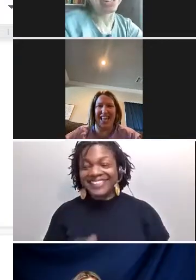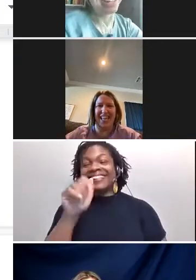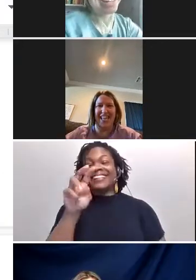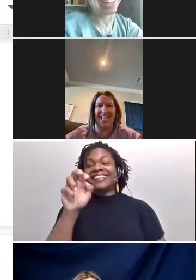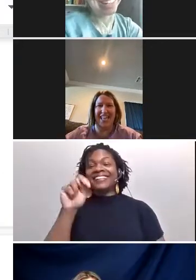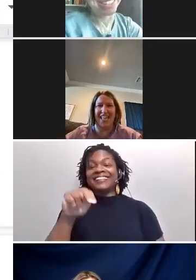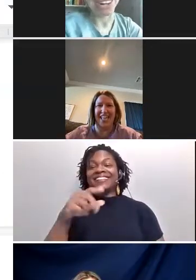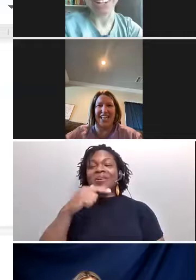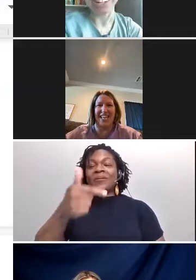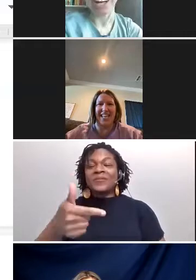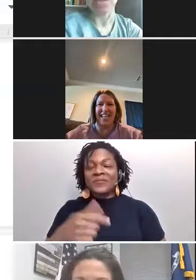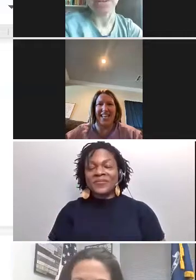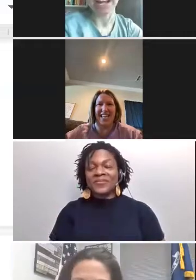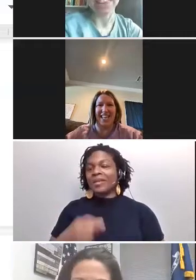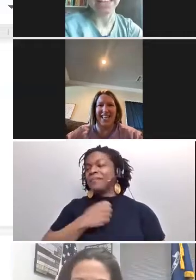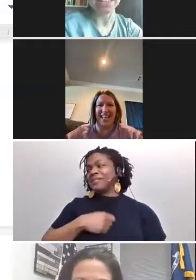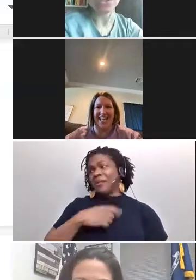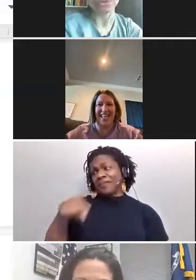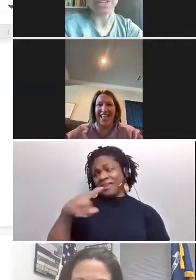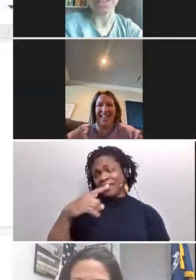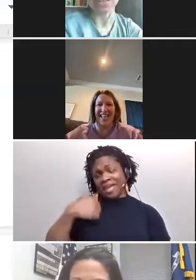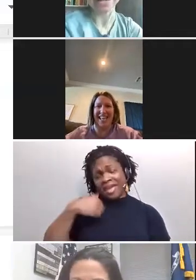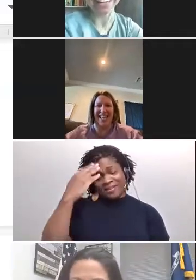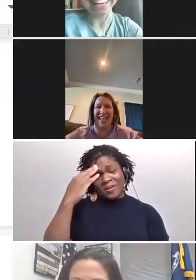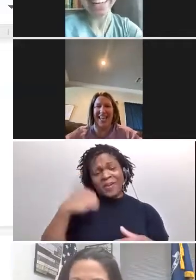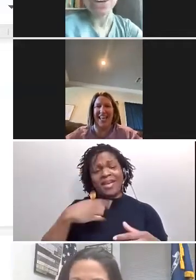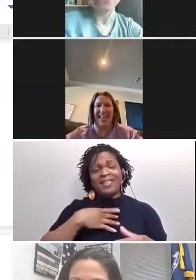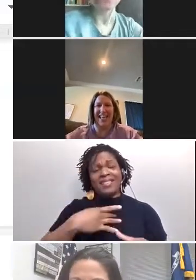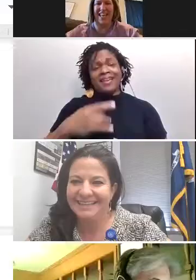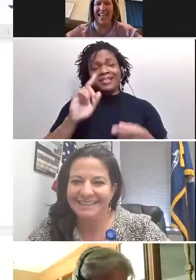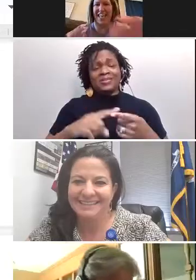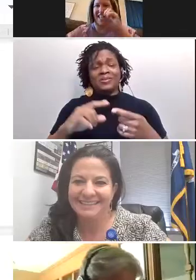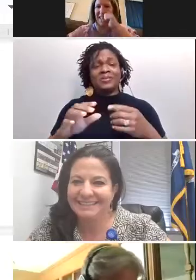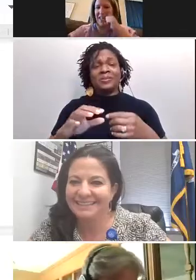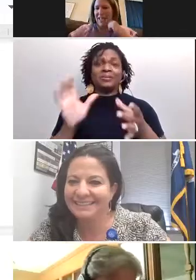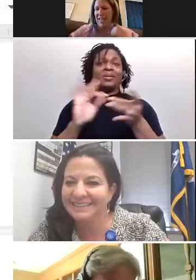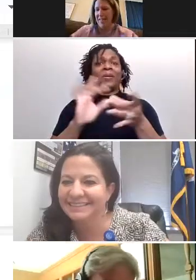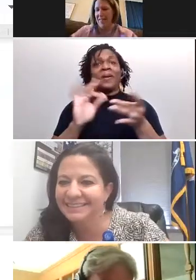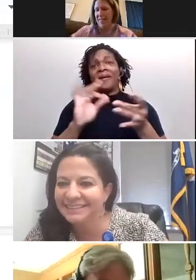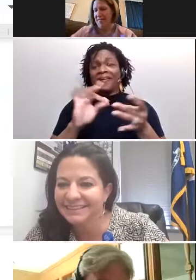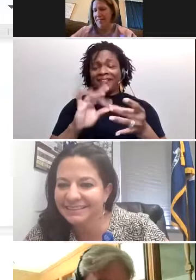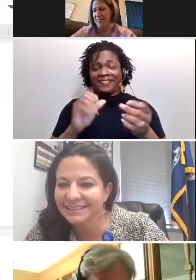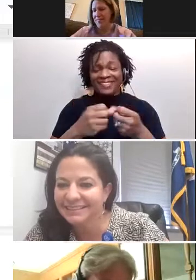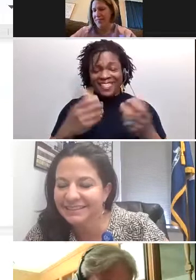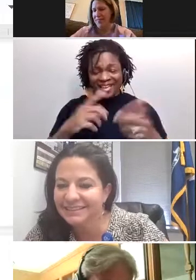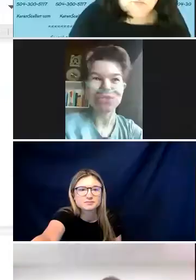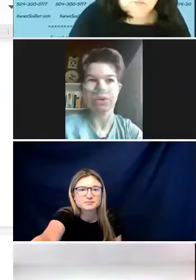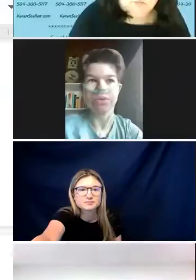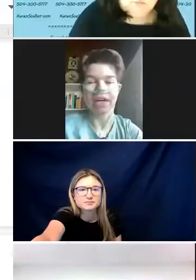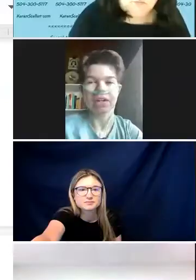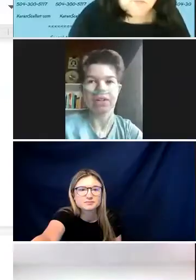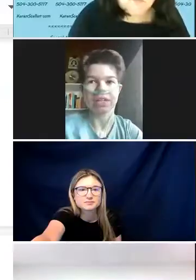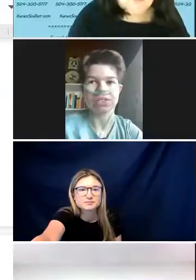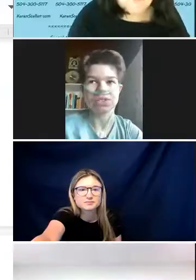Sorry, y'all. I know I like to talk a lot, but I think that's a really, really fantastic idea, because the goal really with the